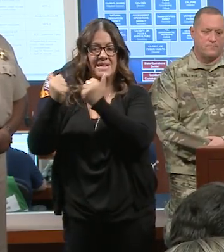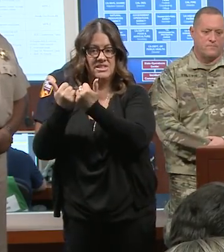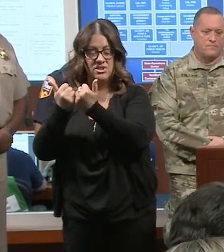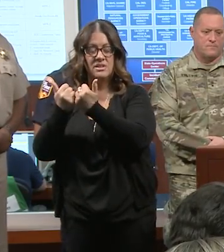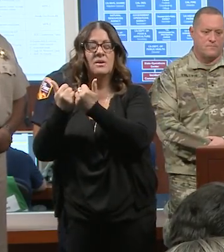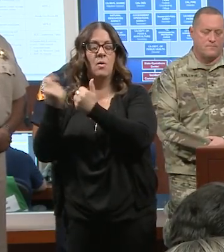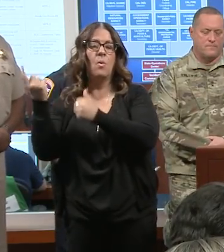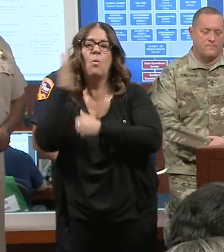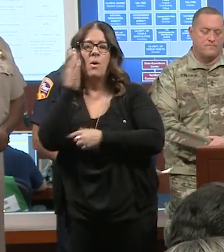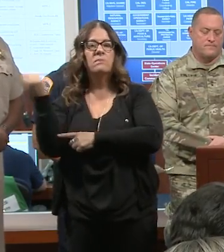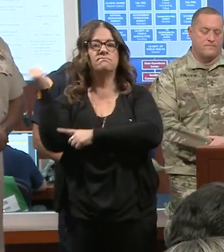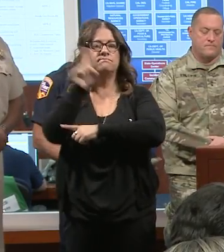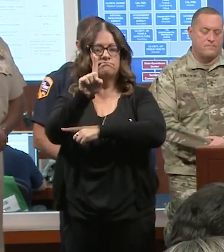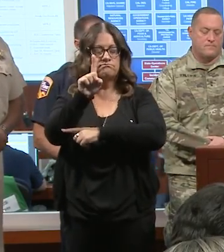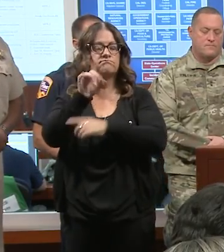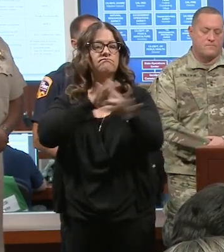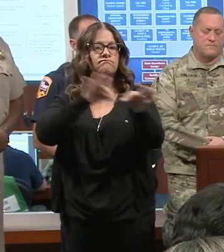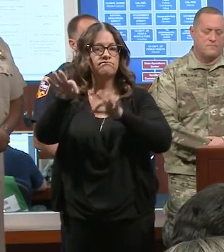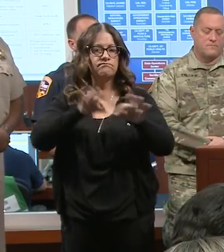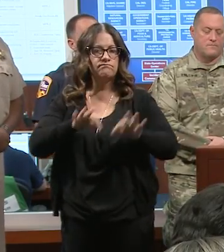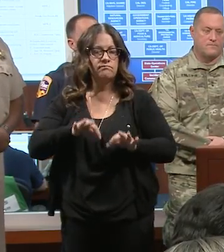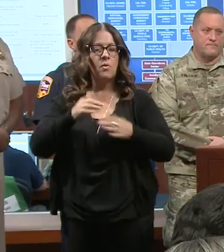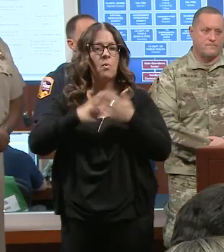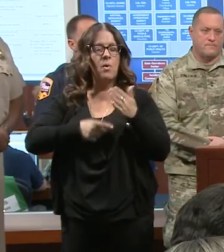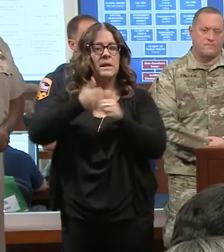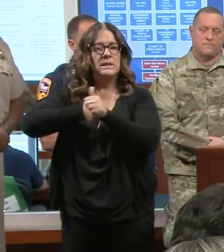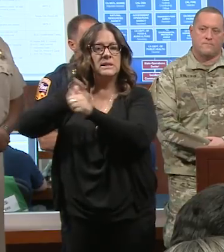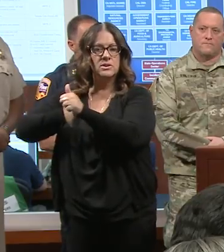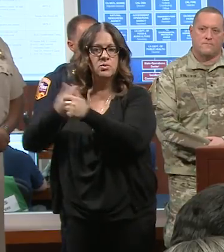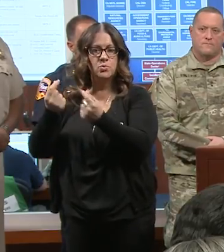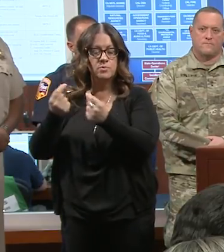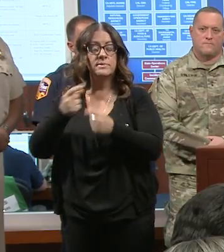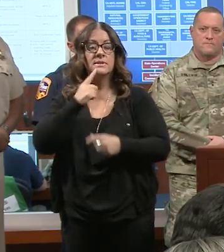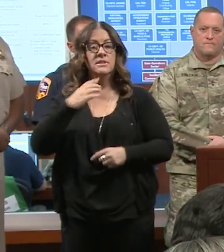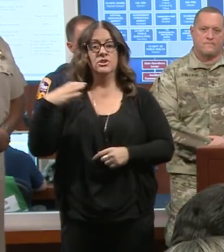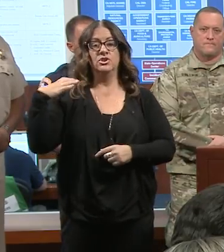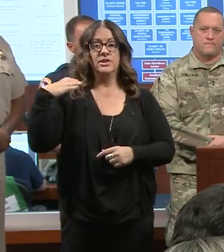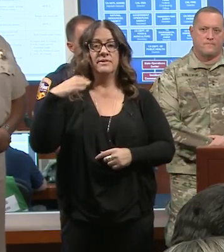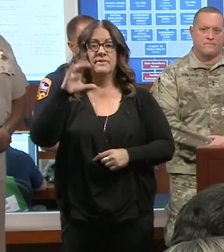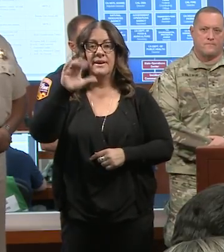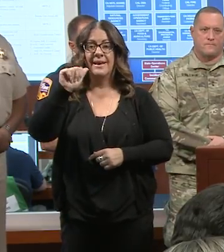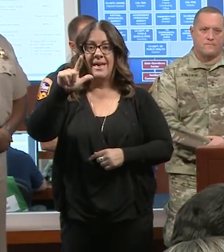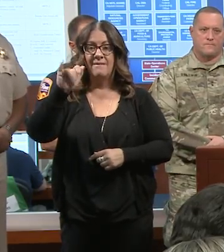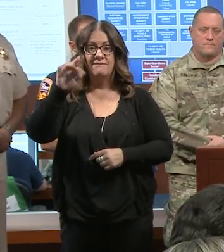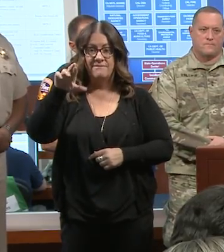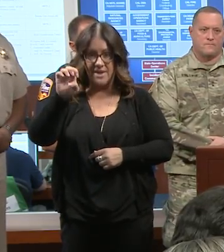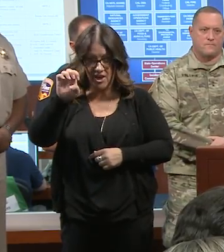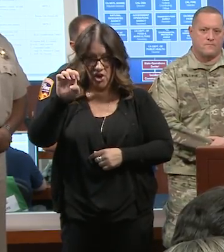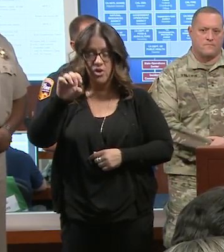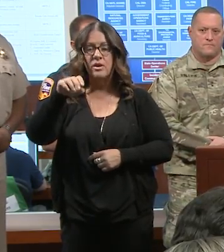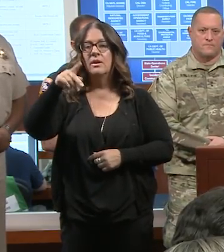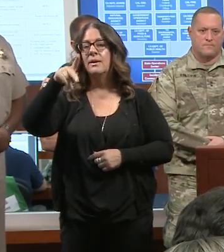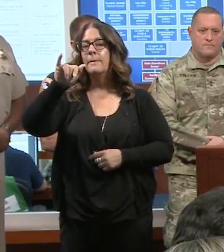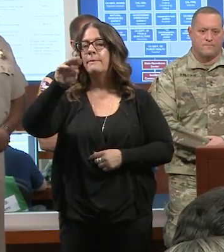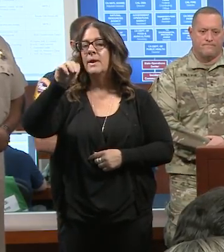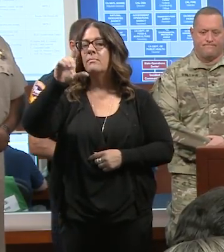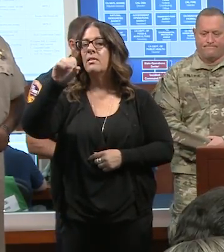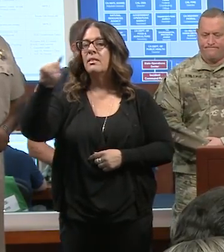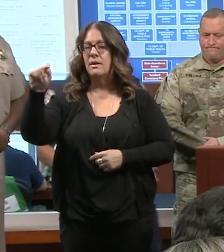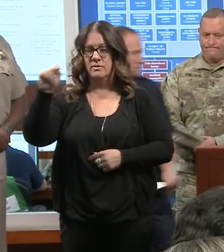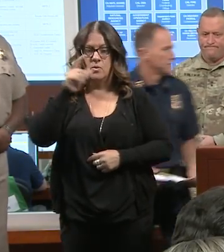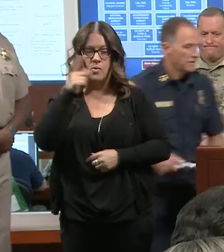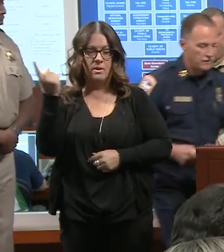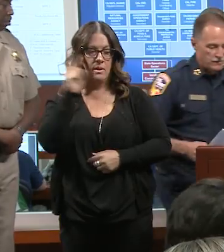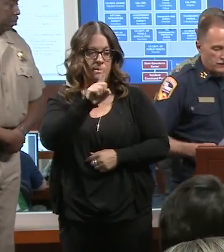certain parts of this give the brief. We'll start off with Chief Kemp Hemlott, the director of the Cal Fire, our California Department of Forestry and Fire Protection.